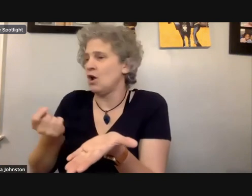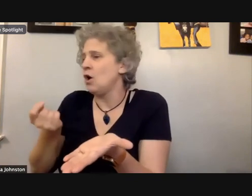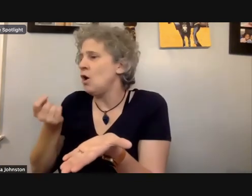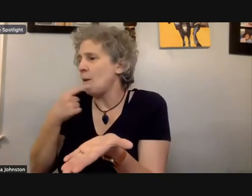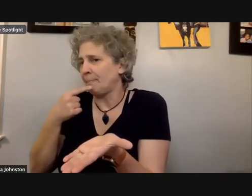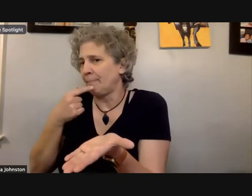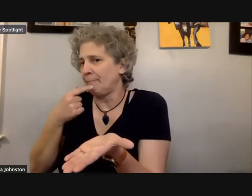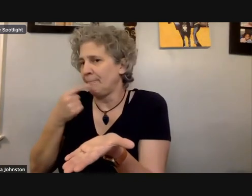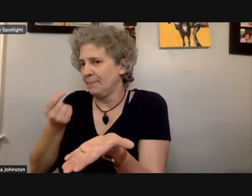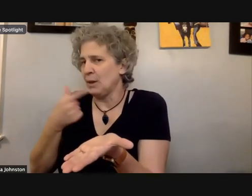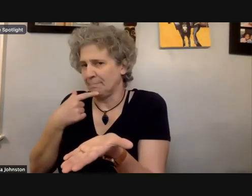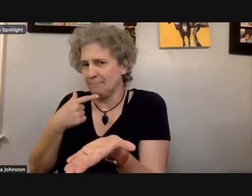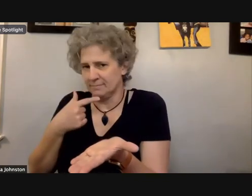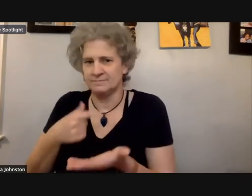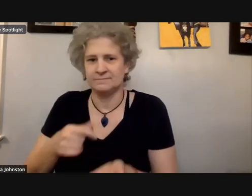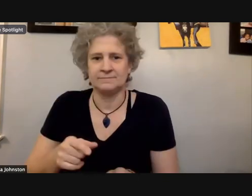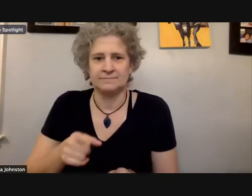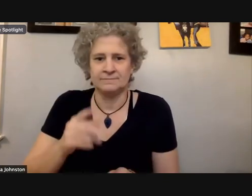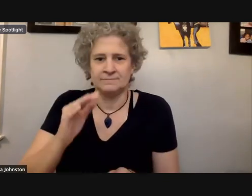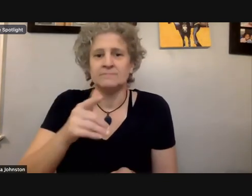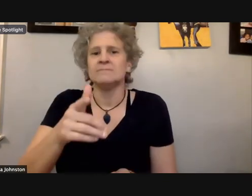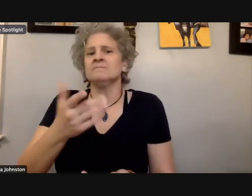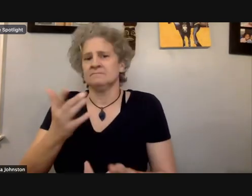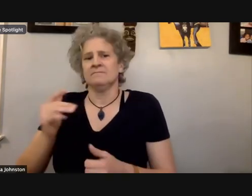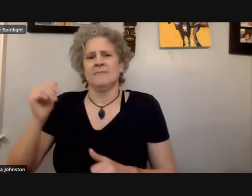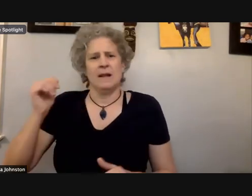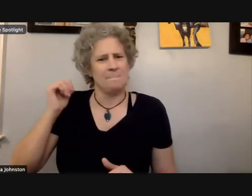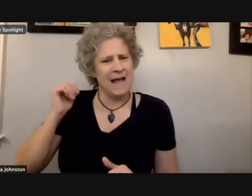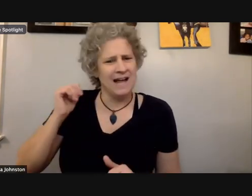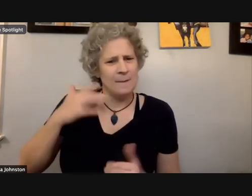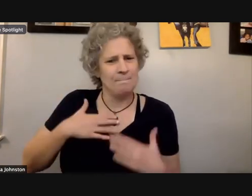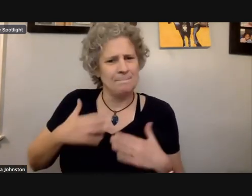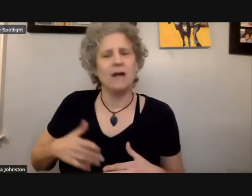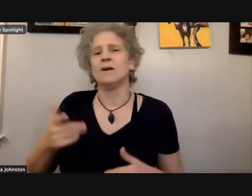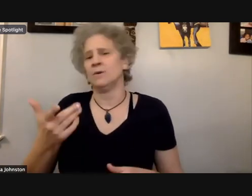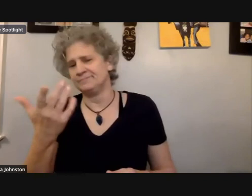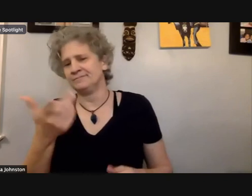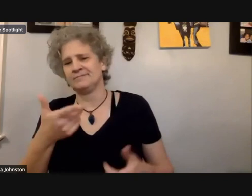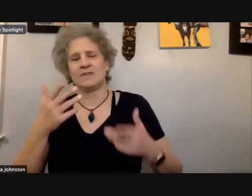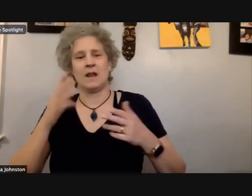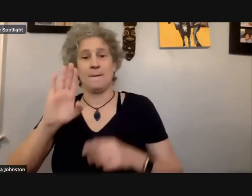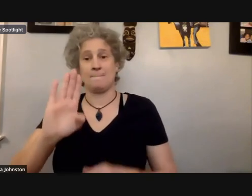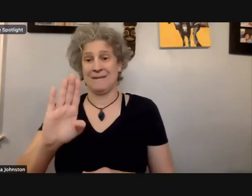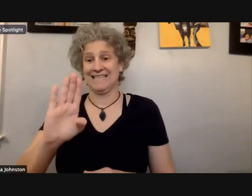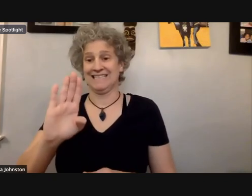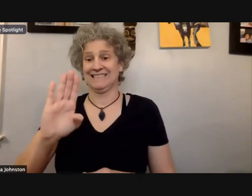have pills or tablets, whatever the case may be.